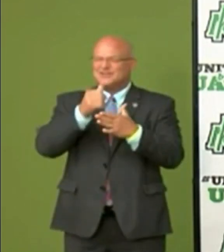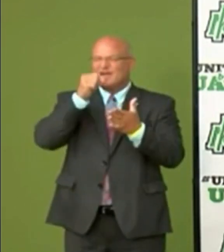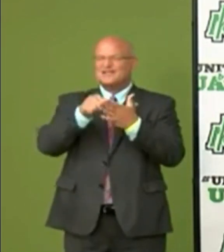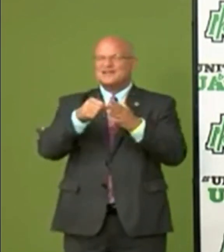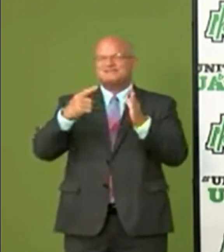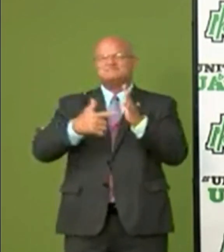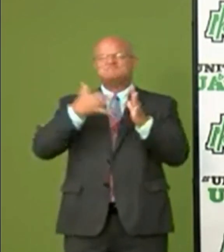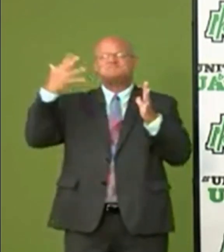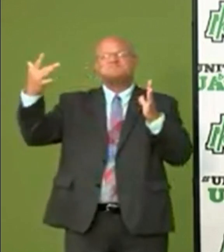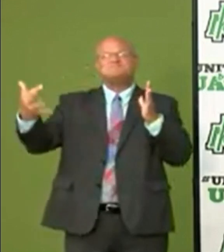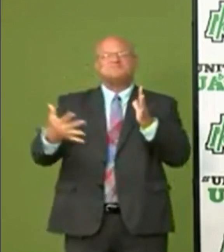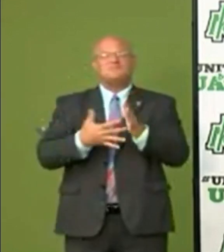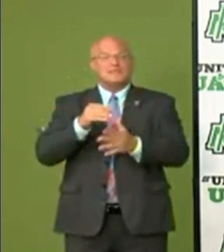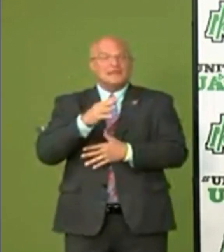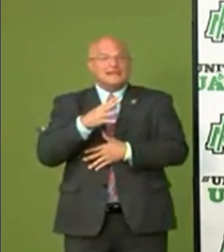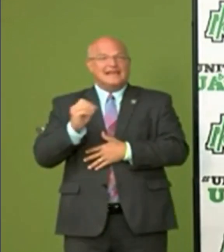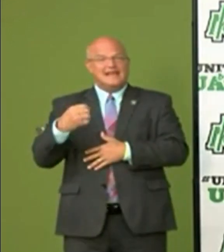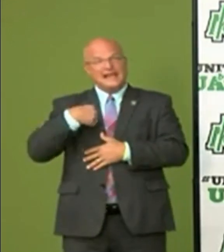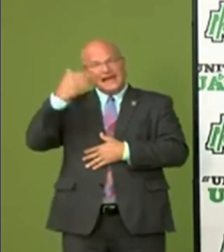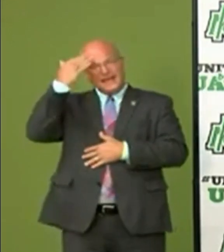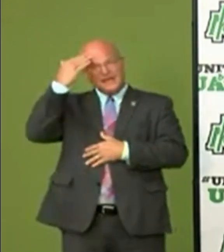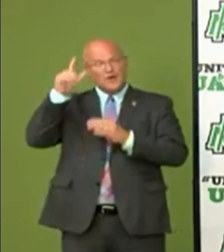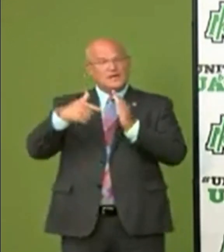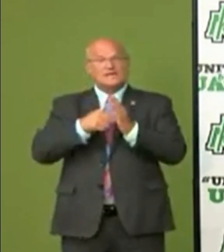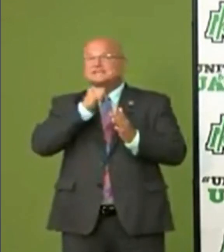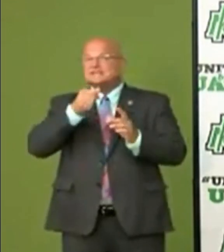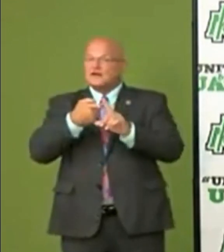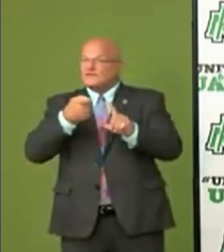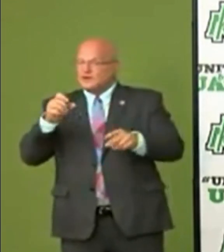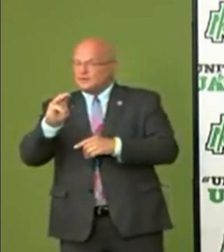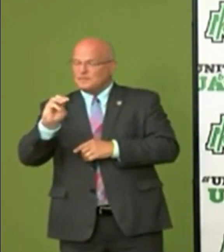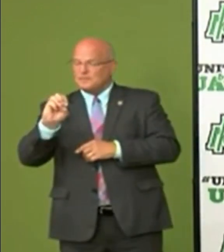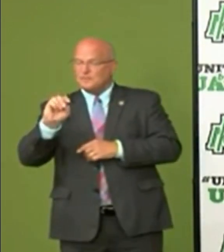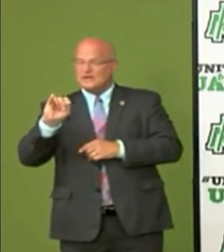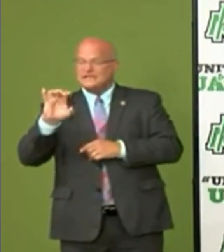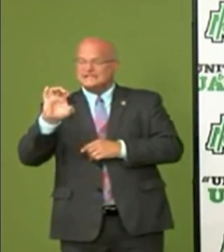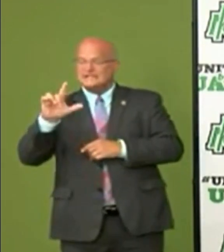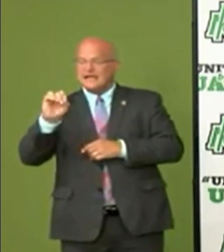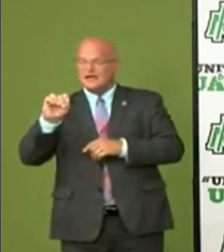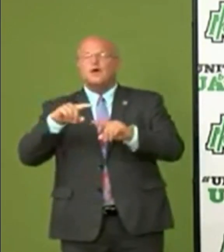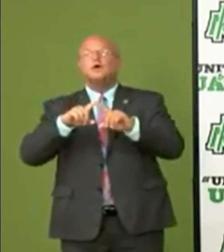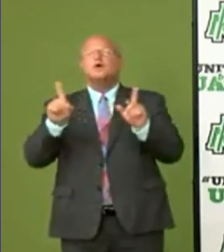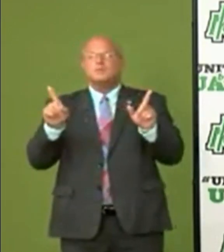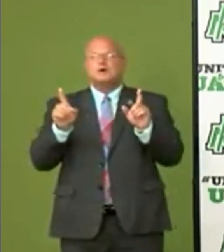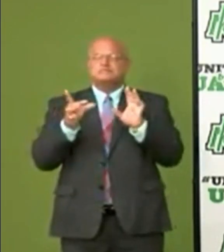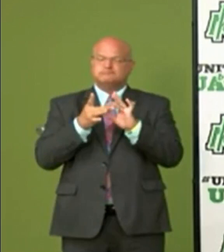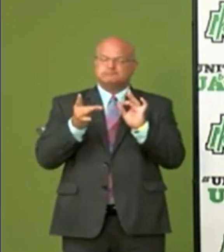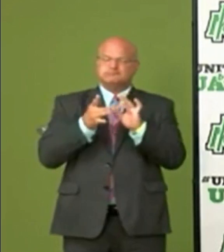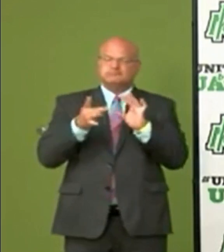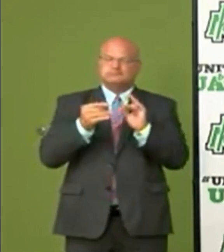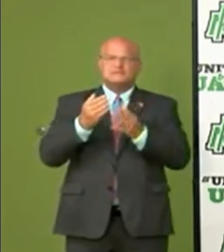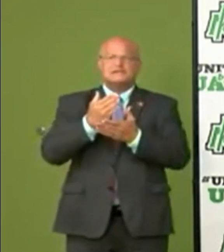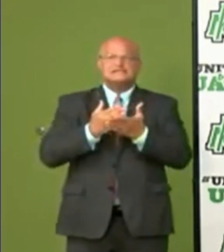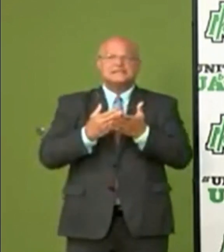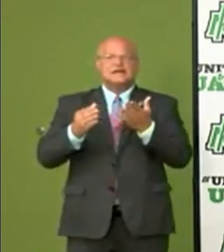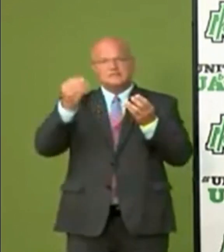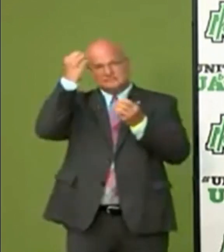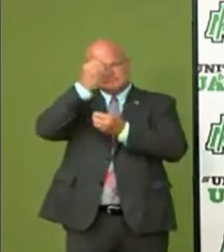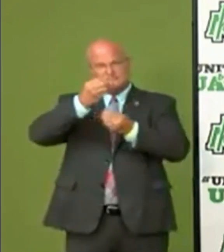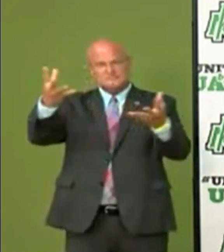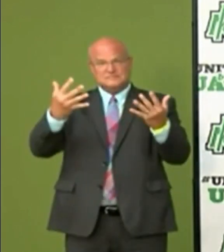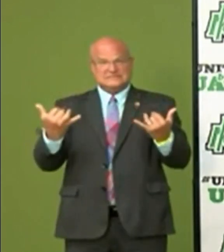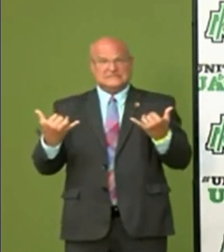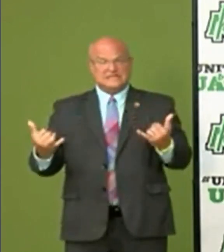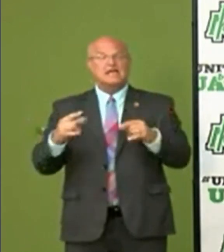from time to time, and I know this is not from Monticello, but I think it speaks from some of the messages that I